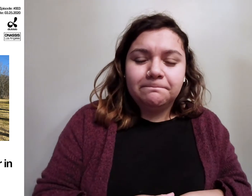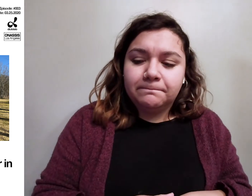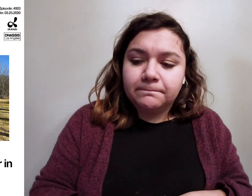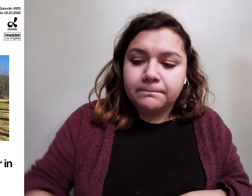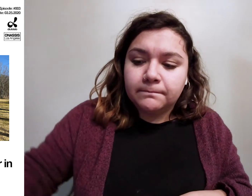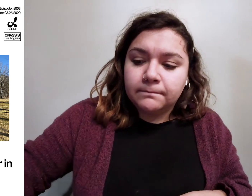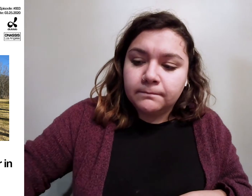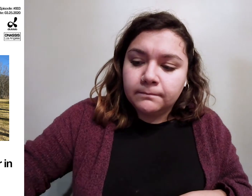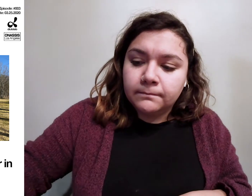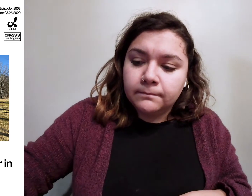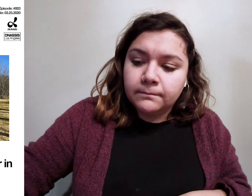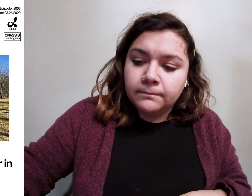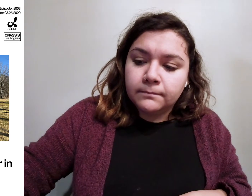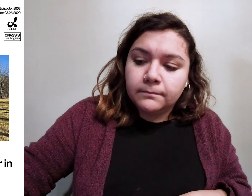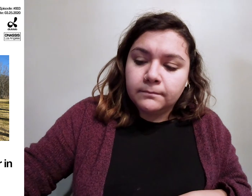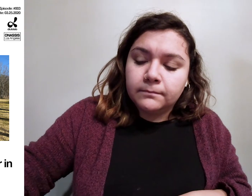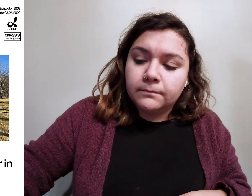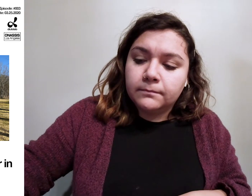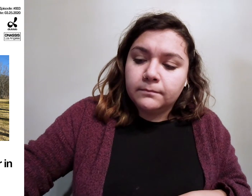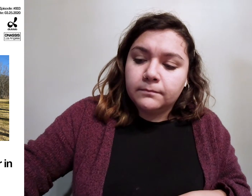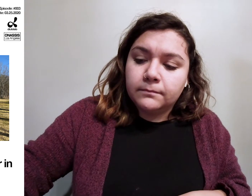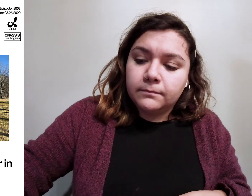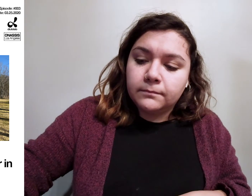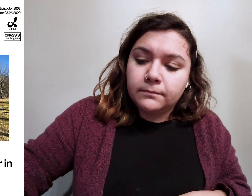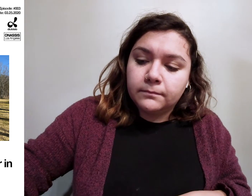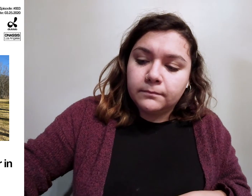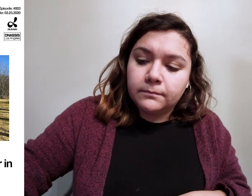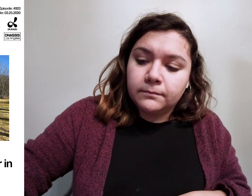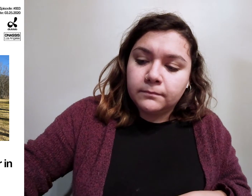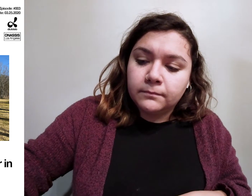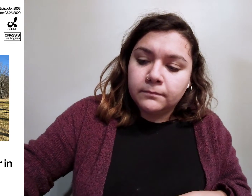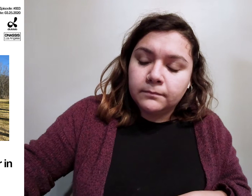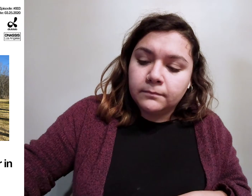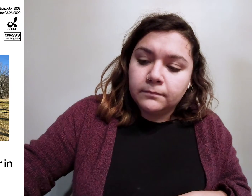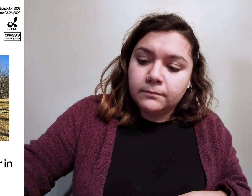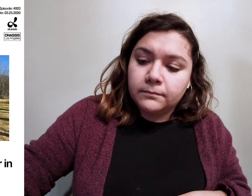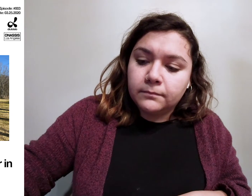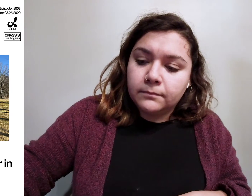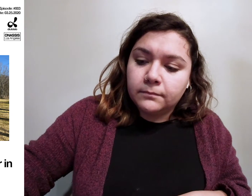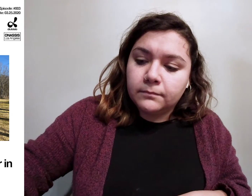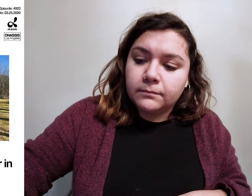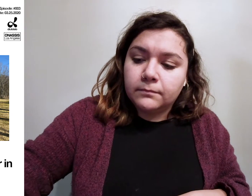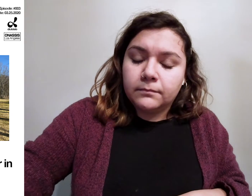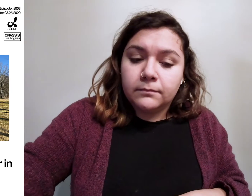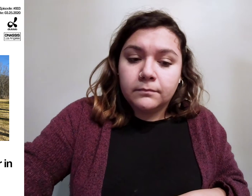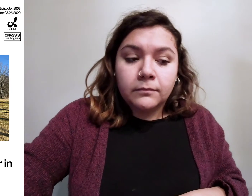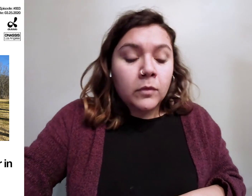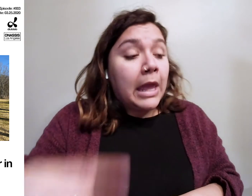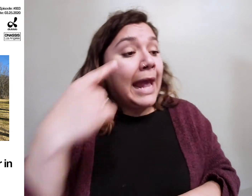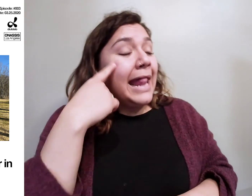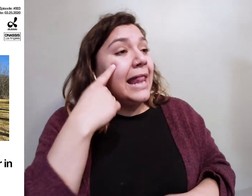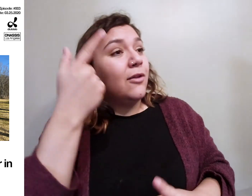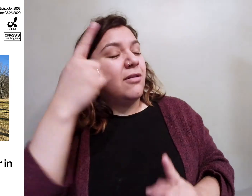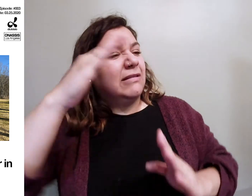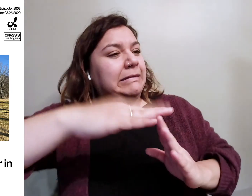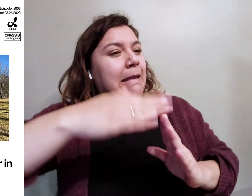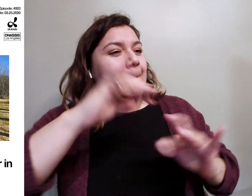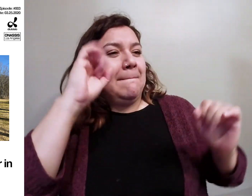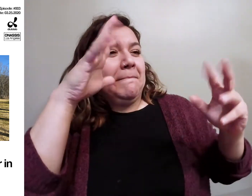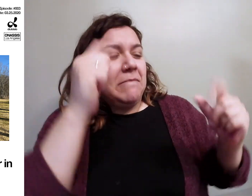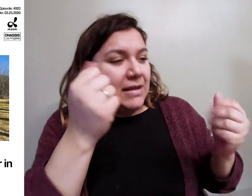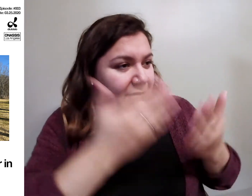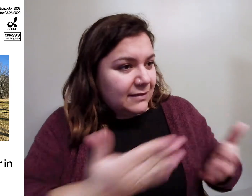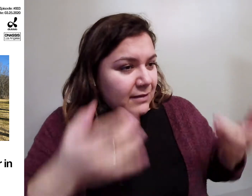phenomenon of what we're living now is just the level at which it reaches every part of the globe. And in